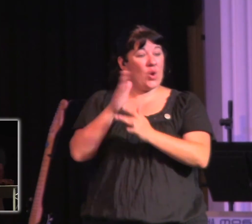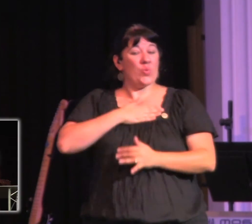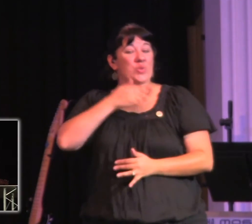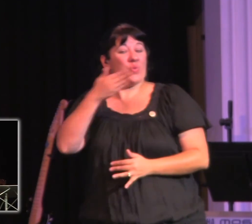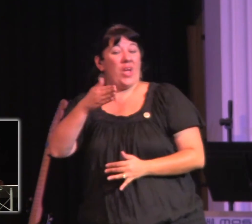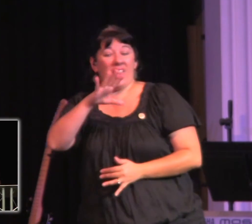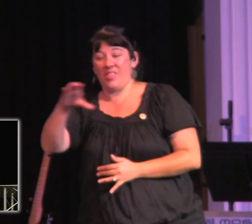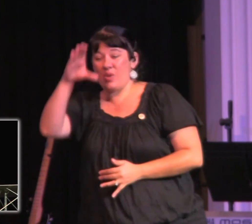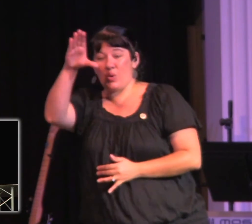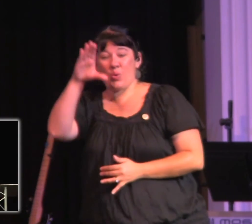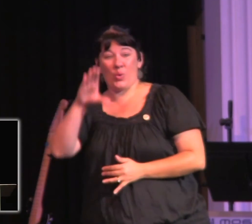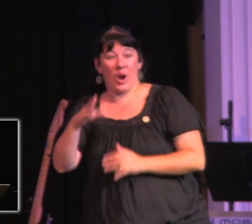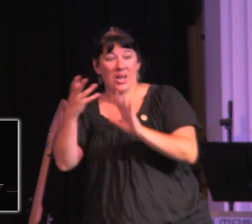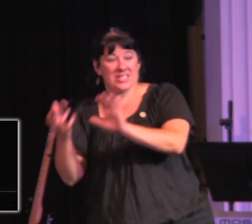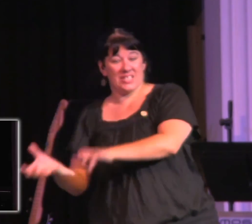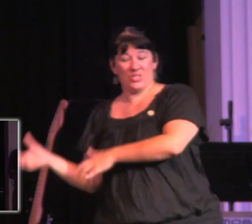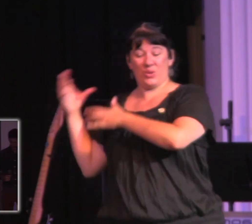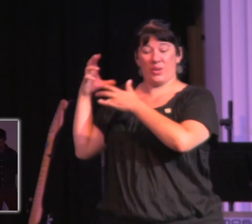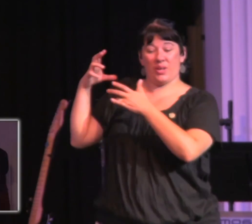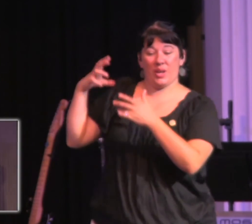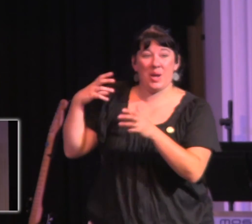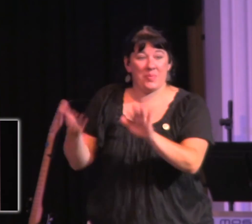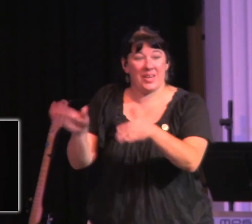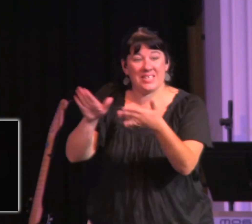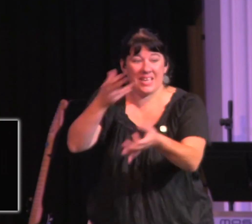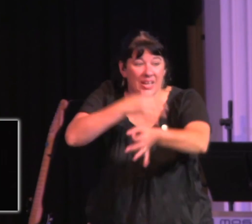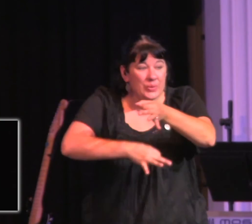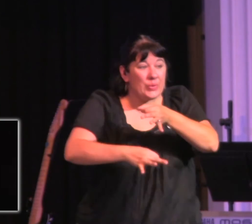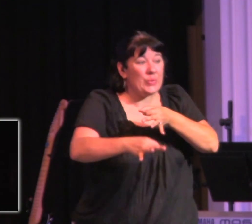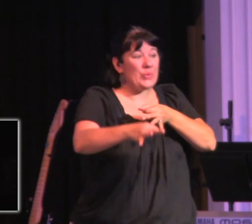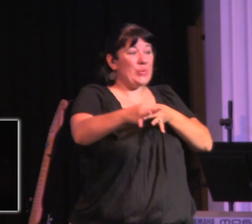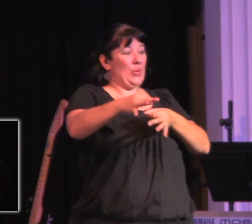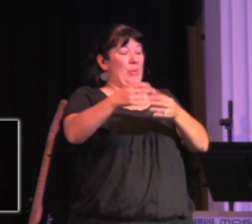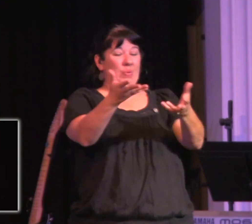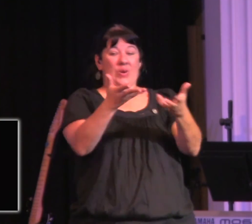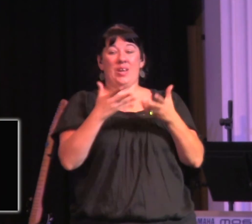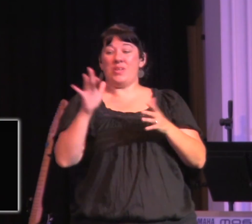wants to give you wholeness, and he wants to give you health, and he wants to touch your